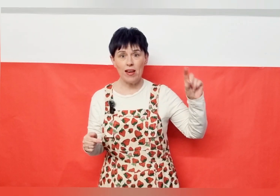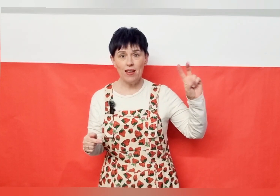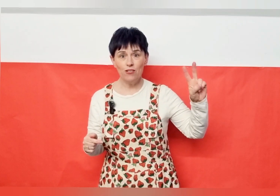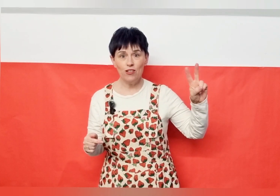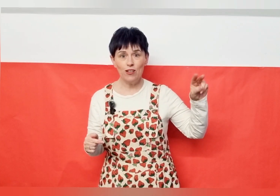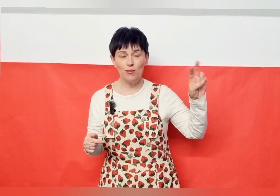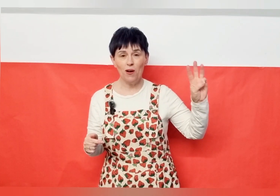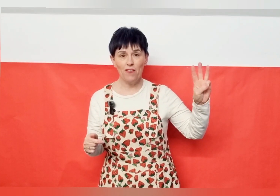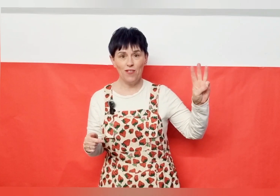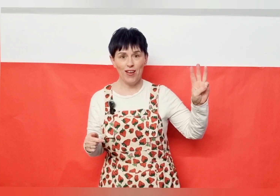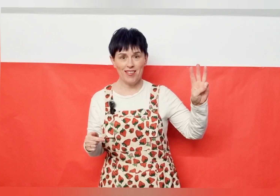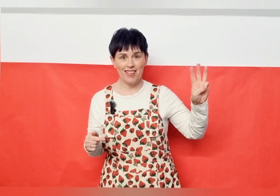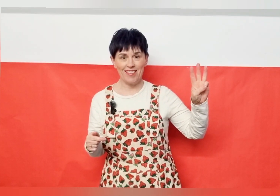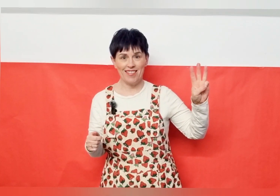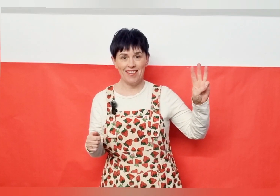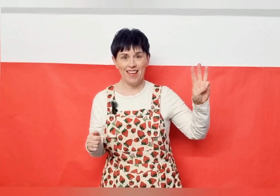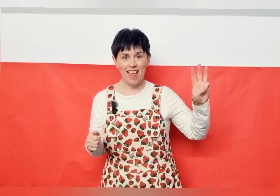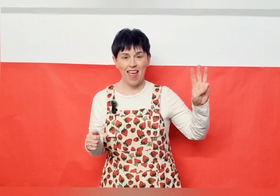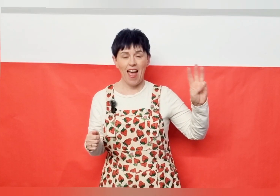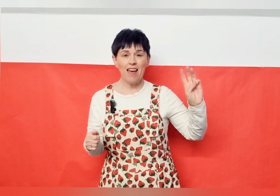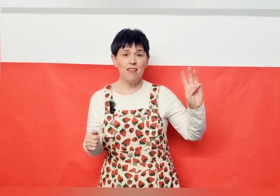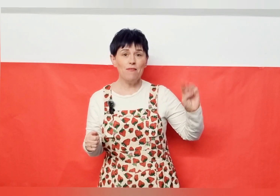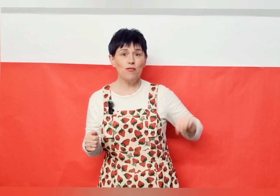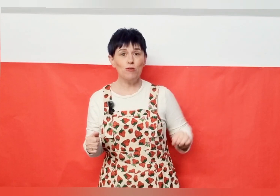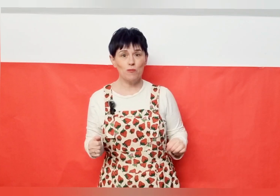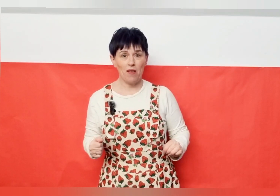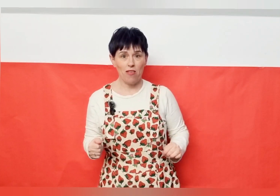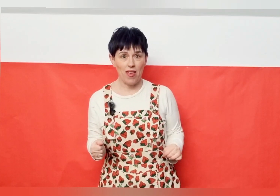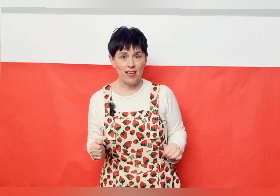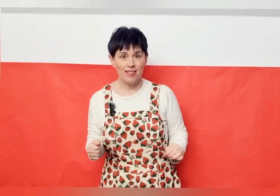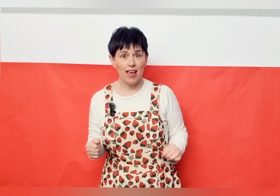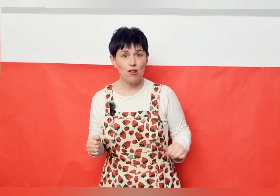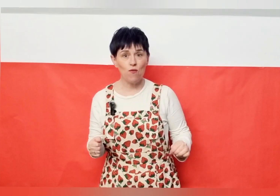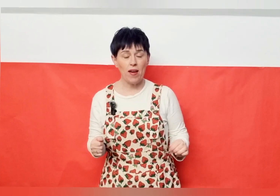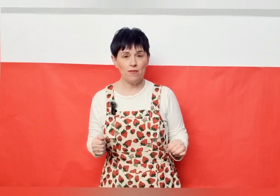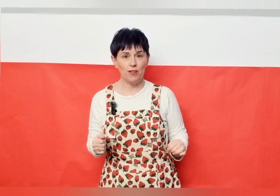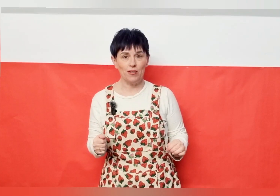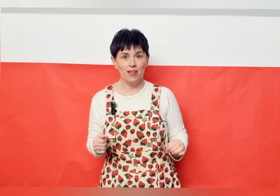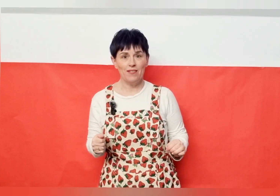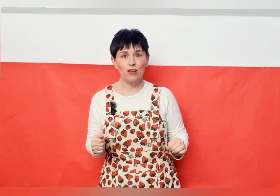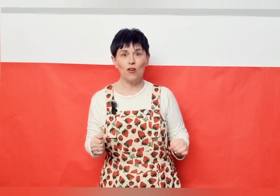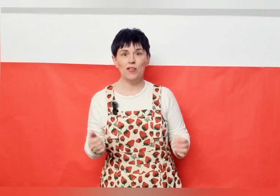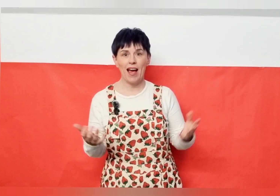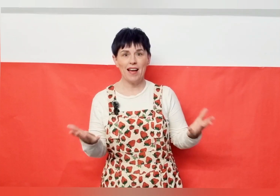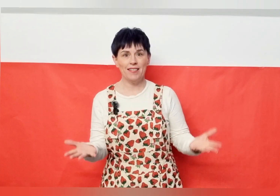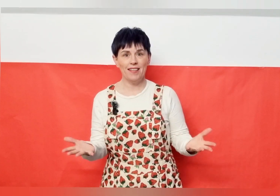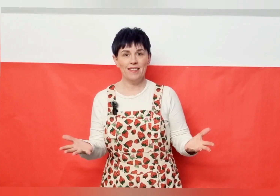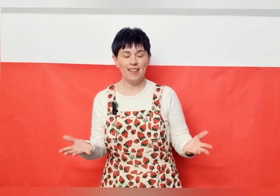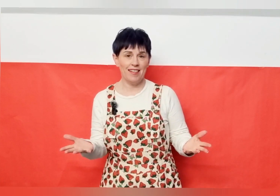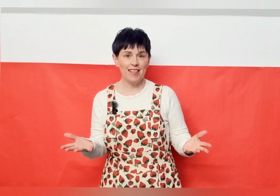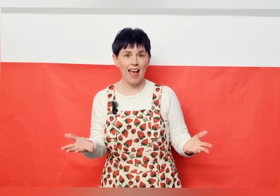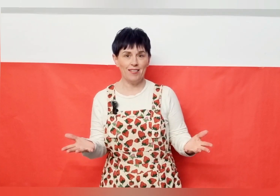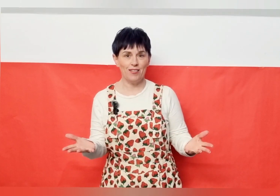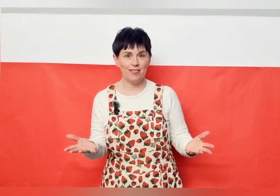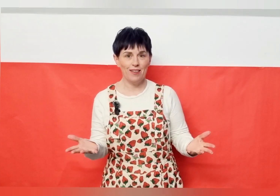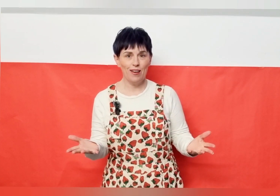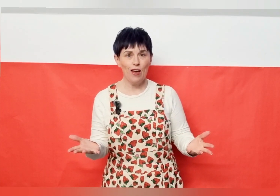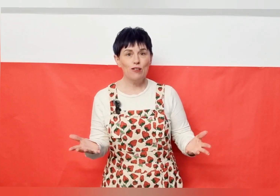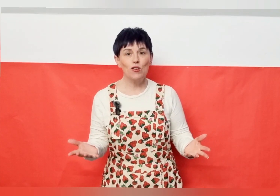3 new verses, and they've thought about the things they're grateful that God has in His hands. So we're